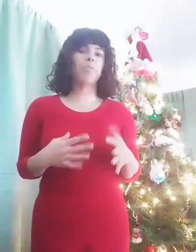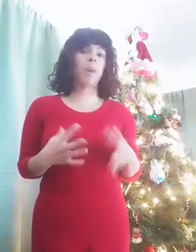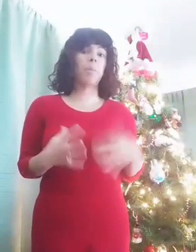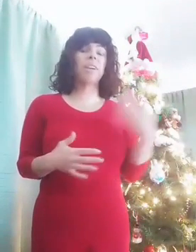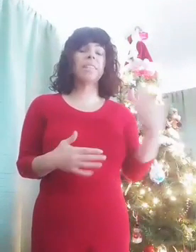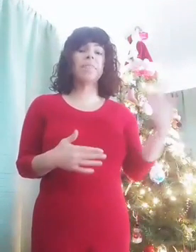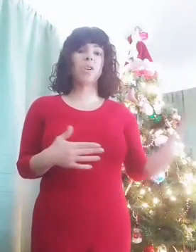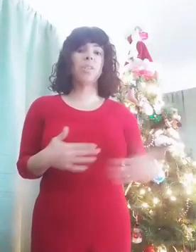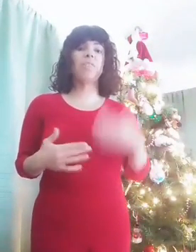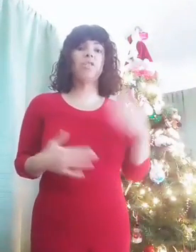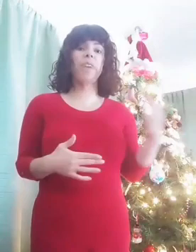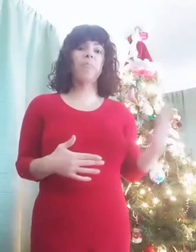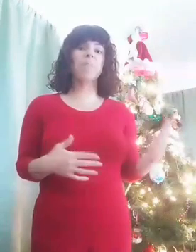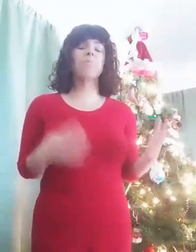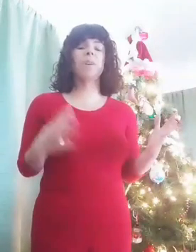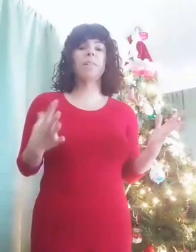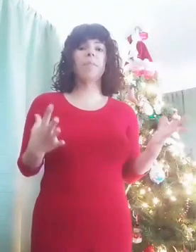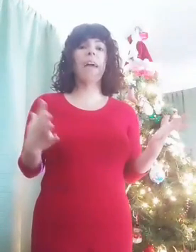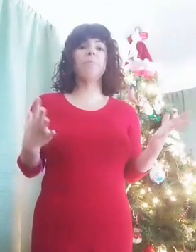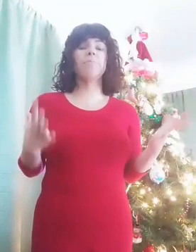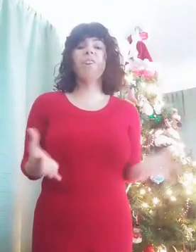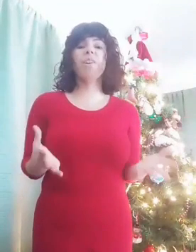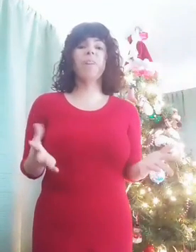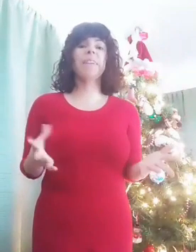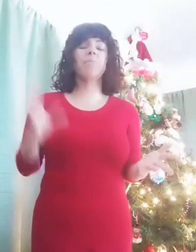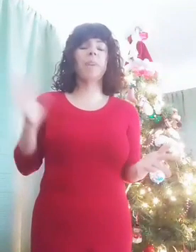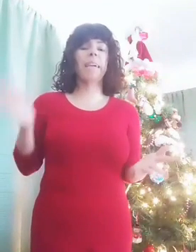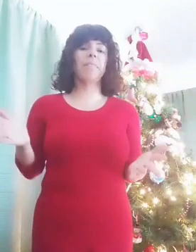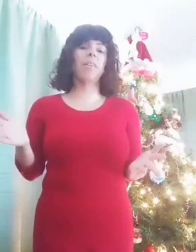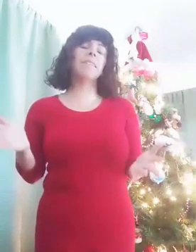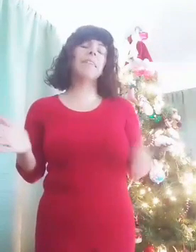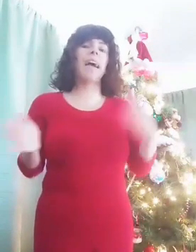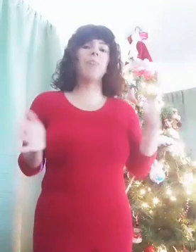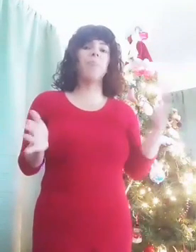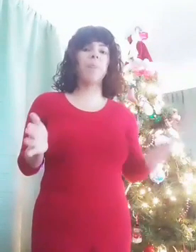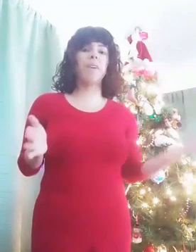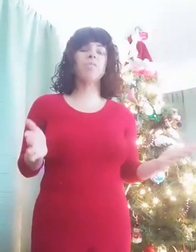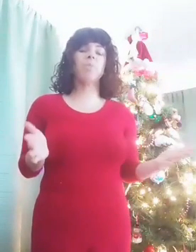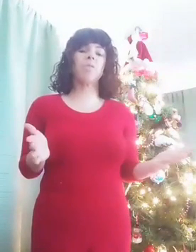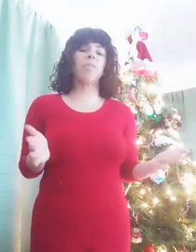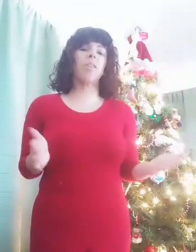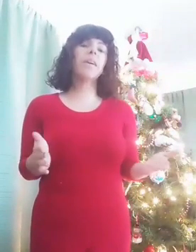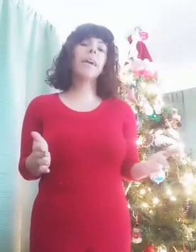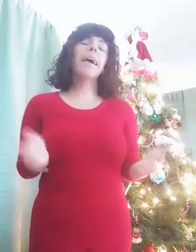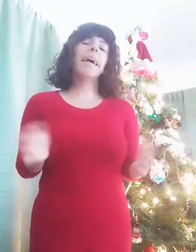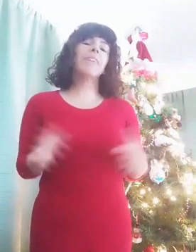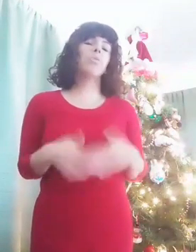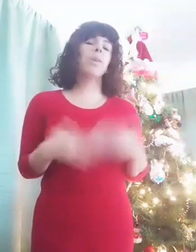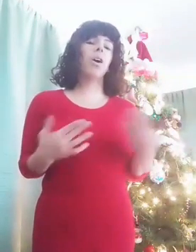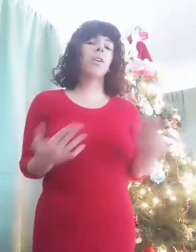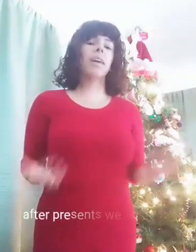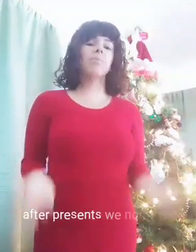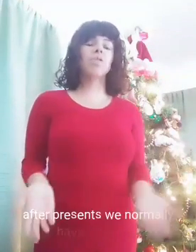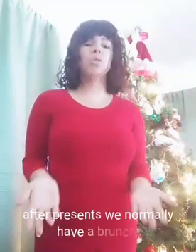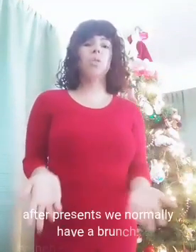Americans have to go to several families but I am very blessed that my in-laws and my parents both get along and so we all come to